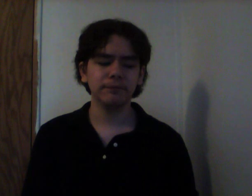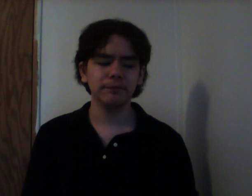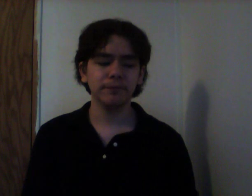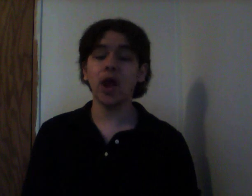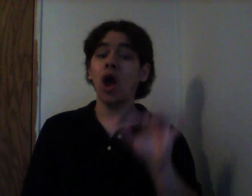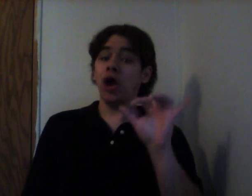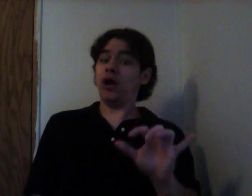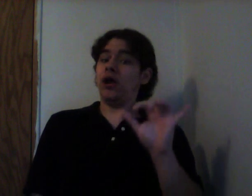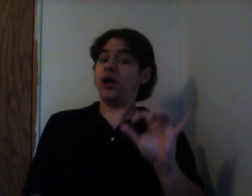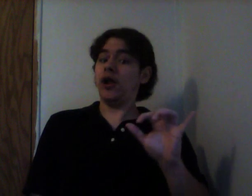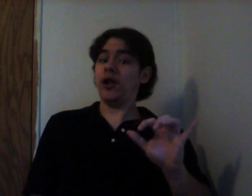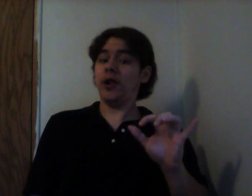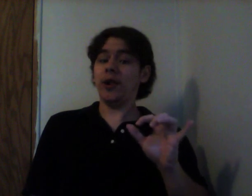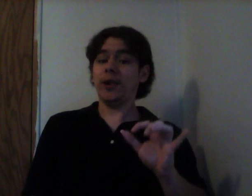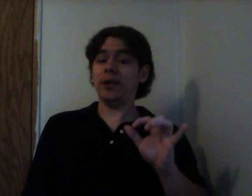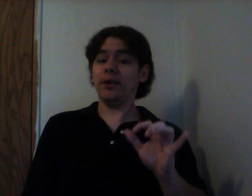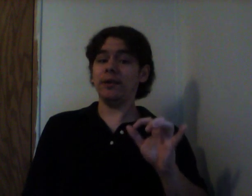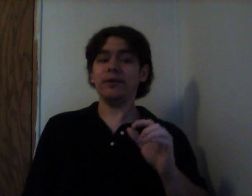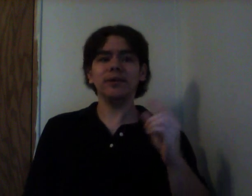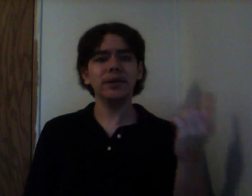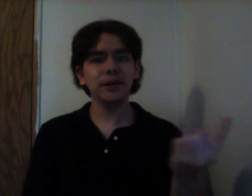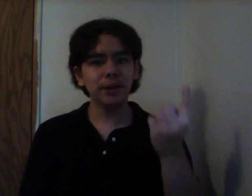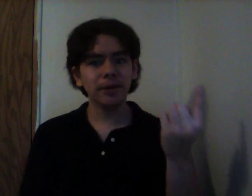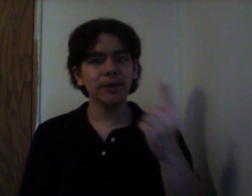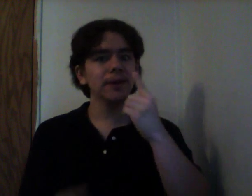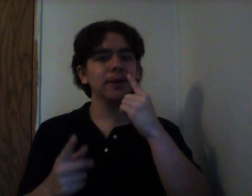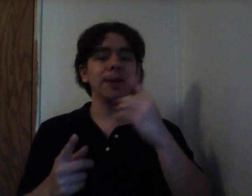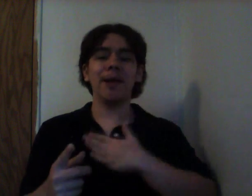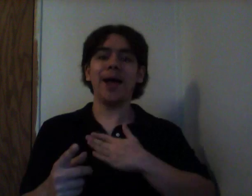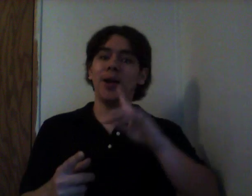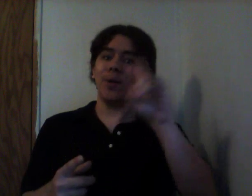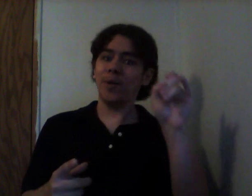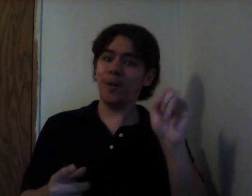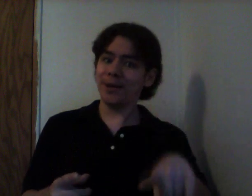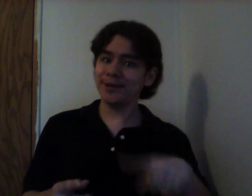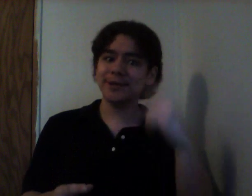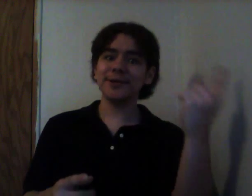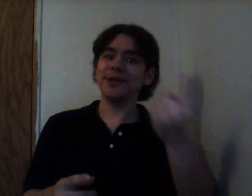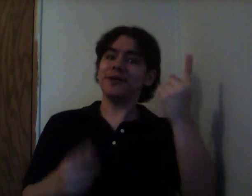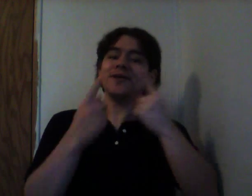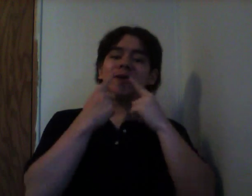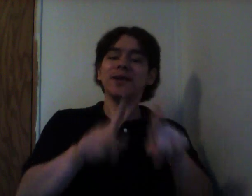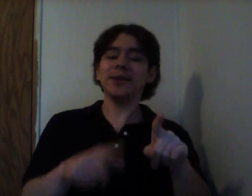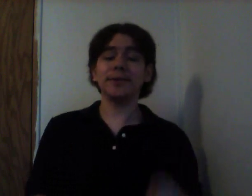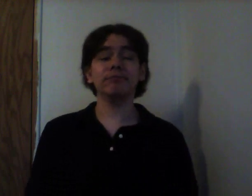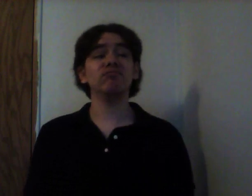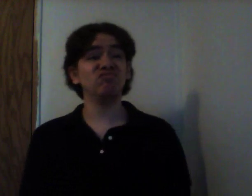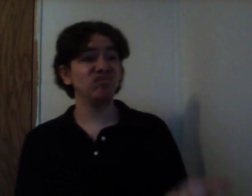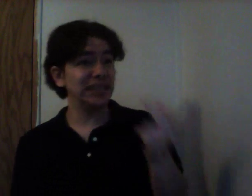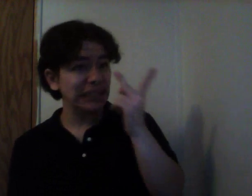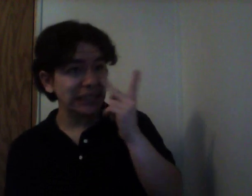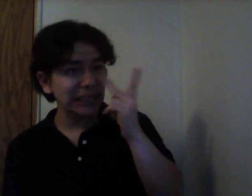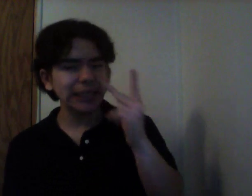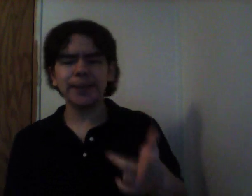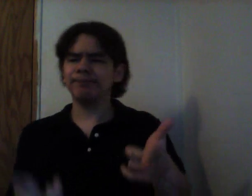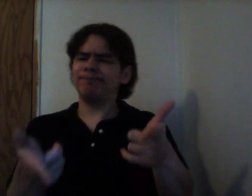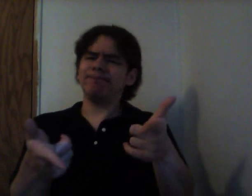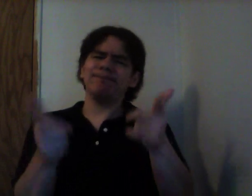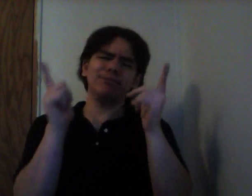Oh, I just got a notification. Somebody answered my question. I'm going to see what that is. You can see how fast it was. Okay, so if I try to put this into Google